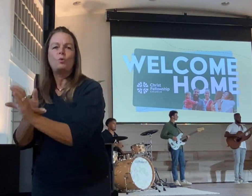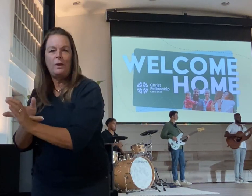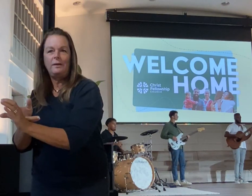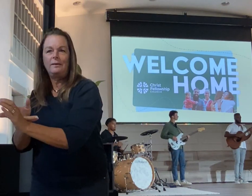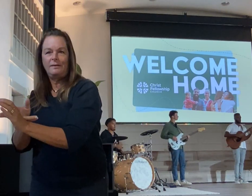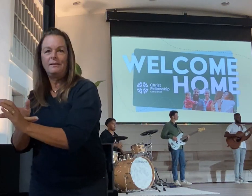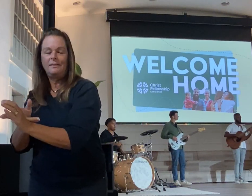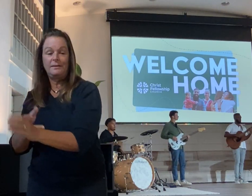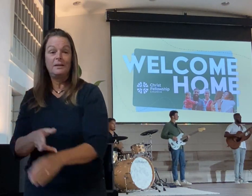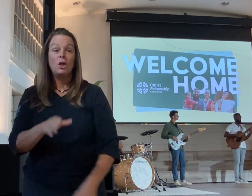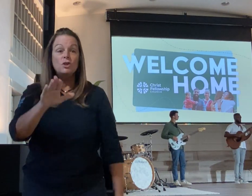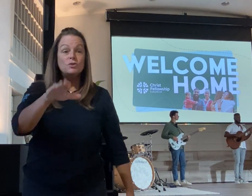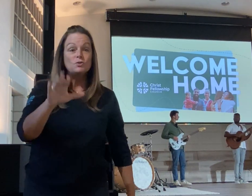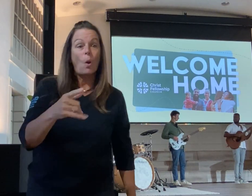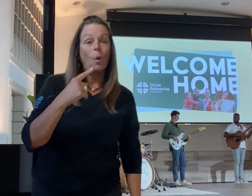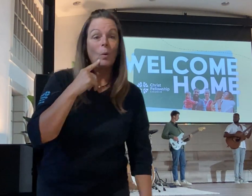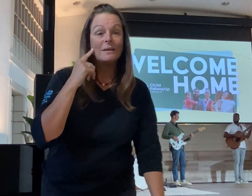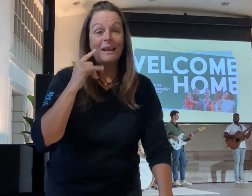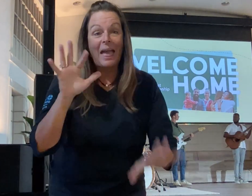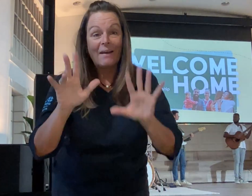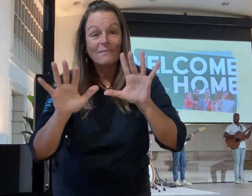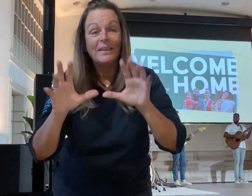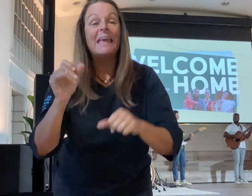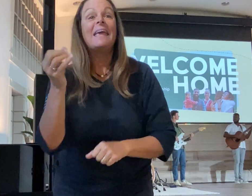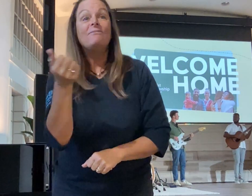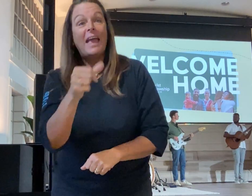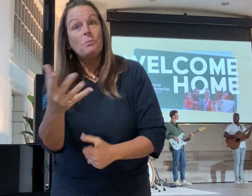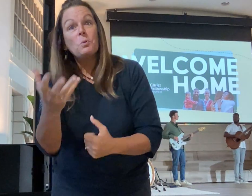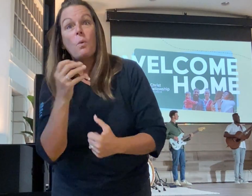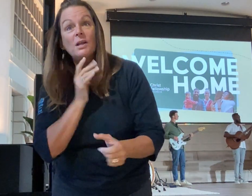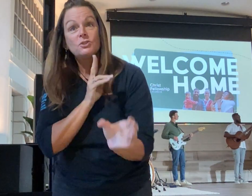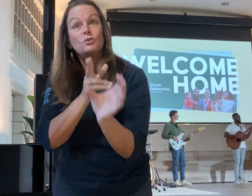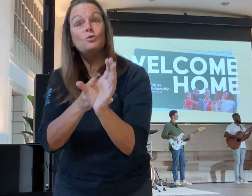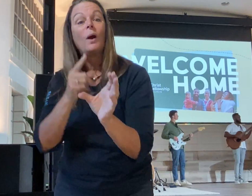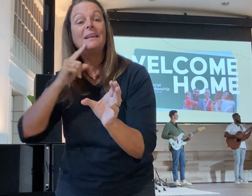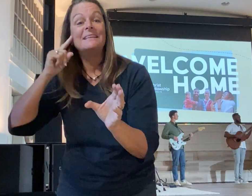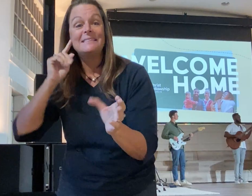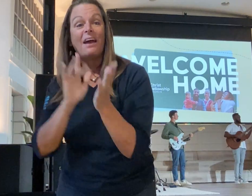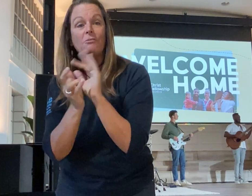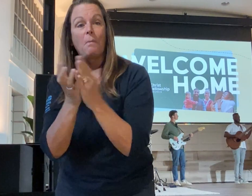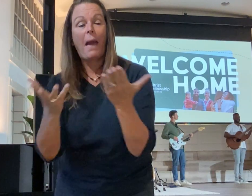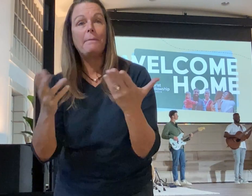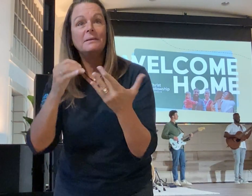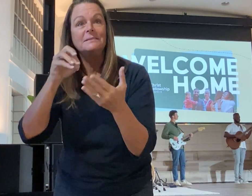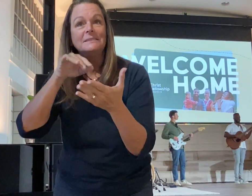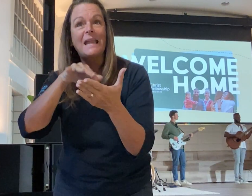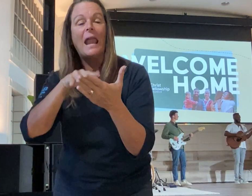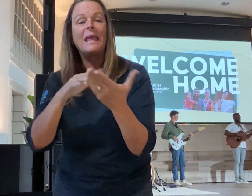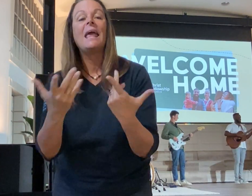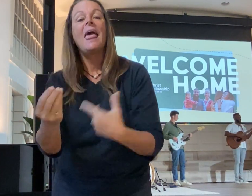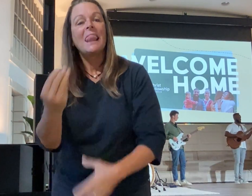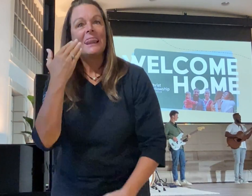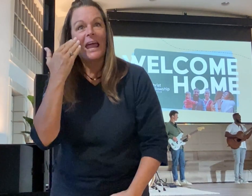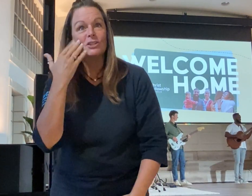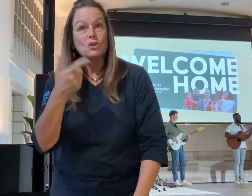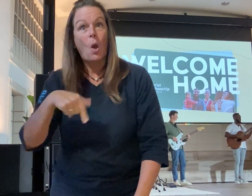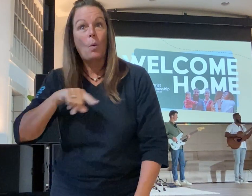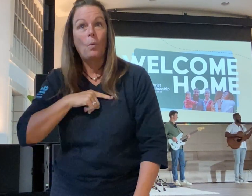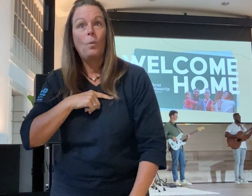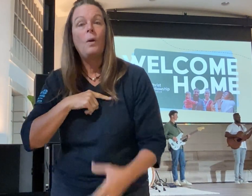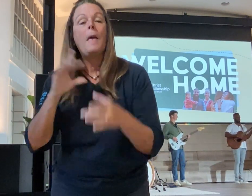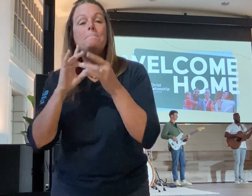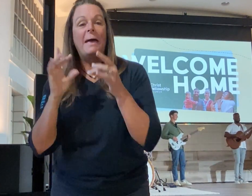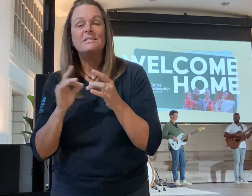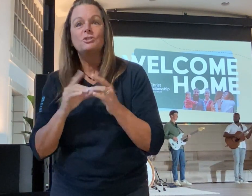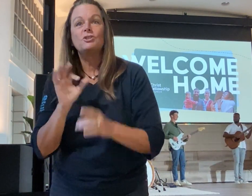Fellowship Trinity that you can be a part of. And you're welcome. We put it inside so that you don't have to sweat to death after service trying to find